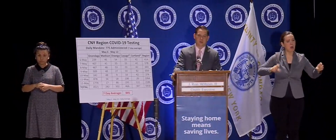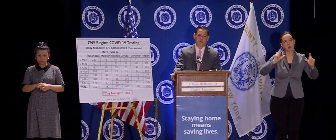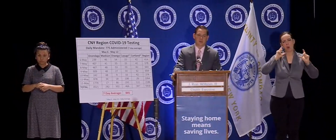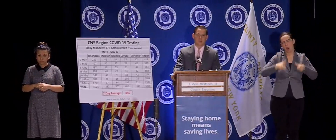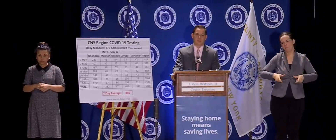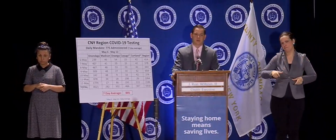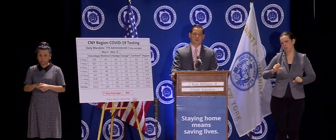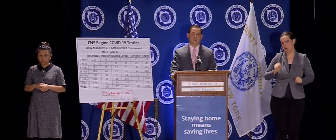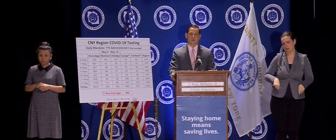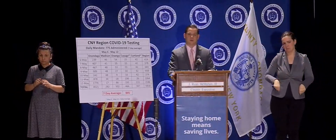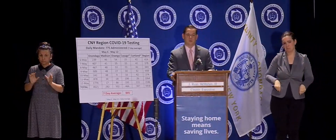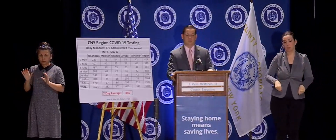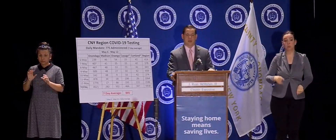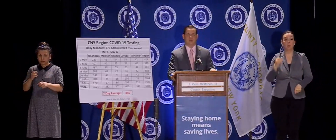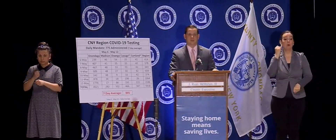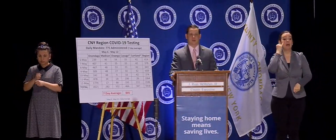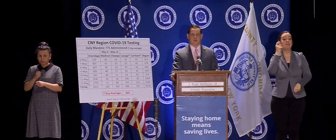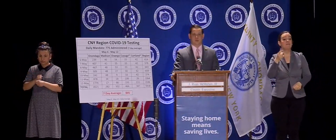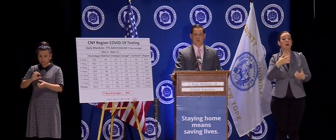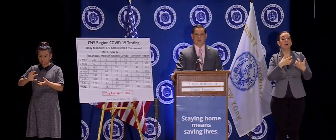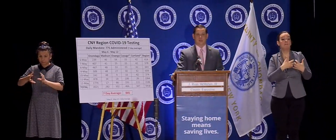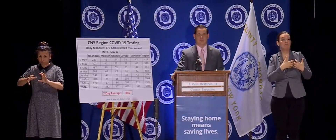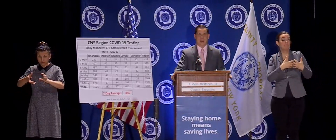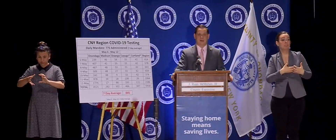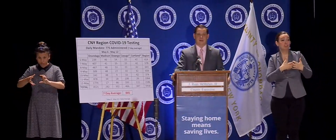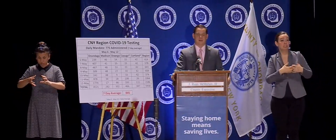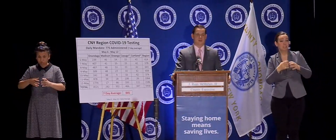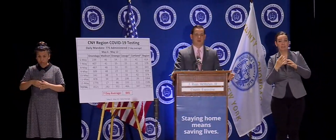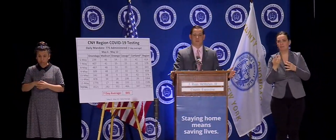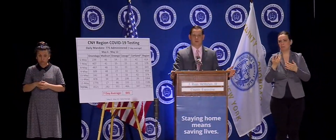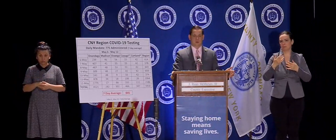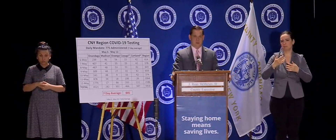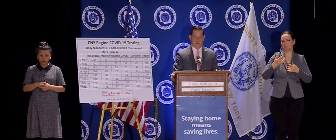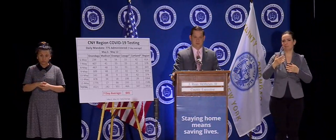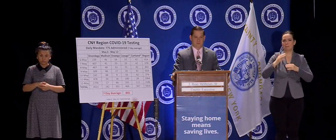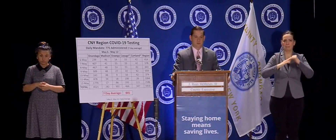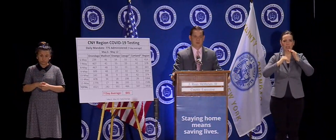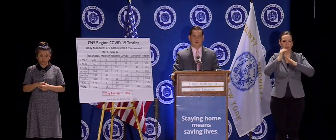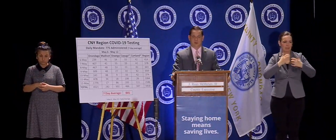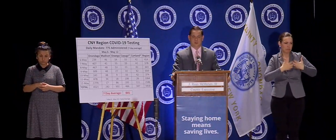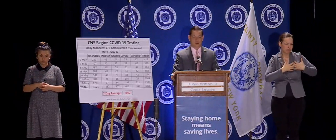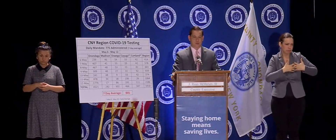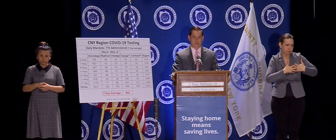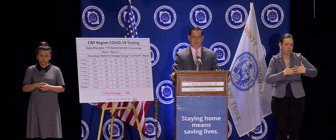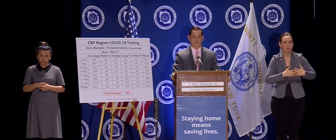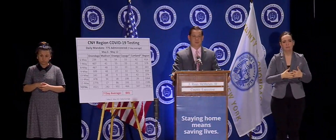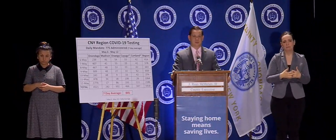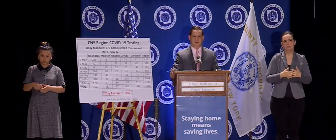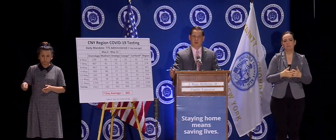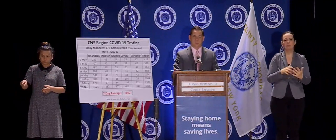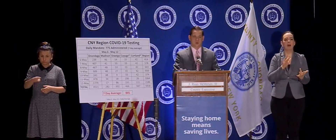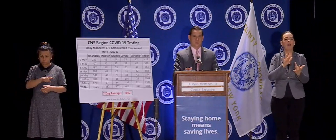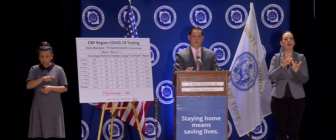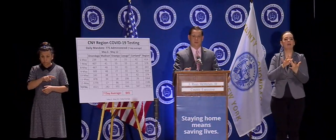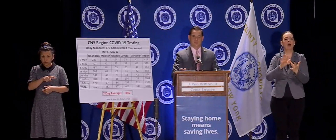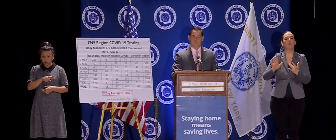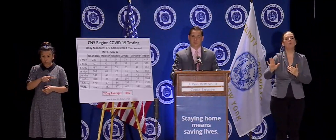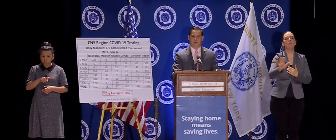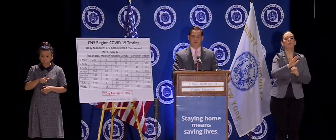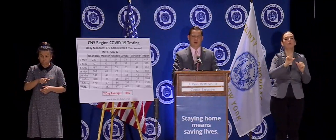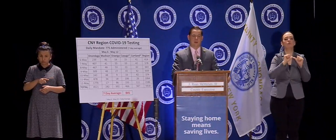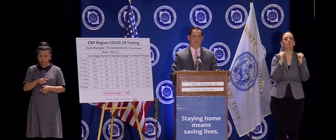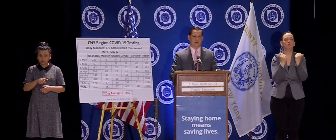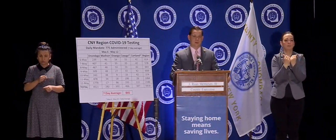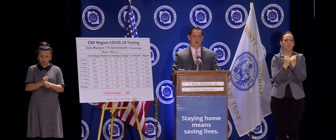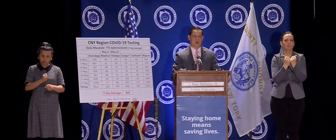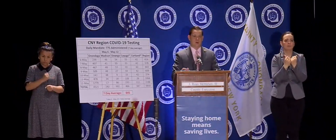manufacturer, reach out to your association, McMahon, because they've already been doing this. If you're in construction, they've already been doing this. There's